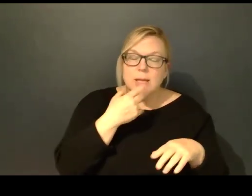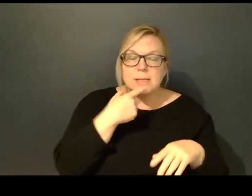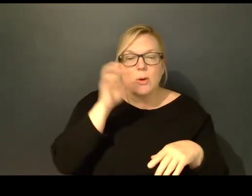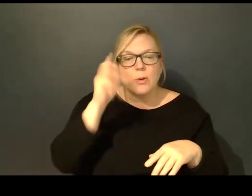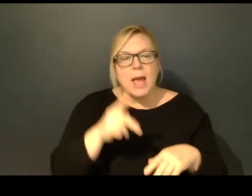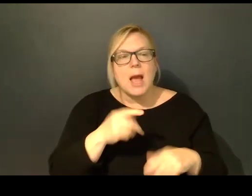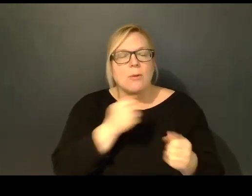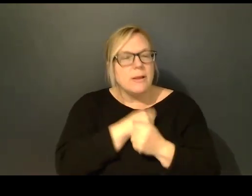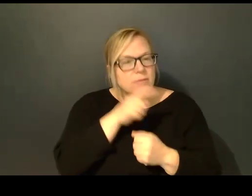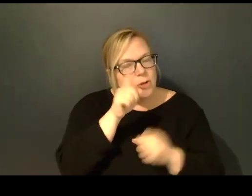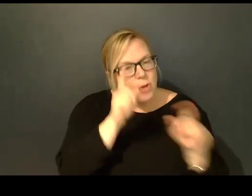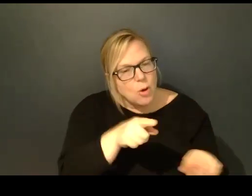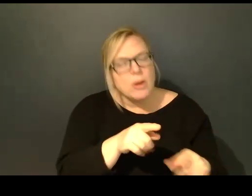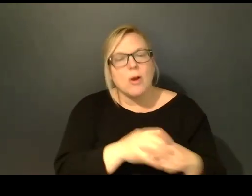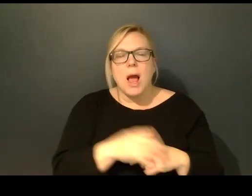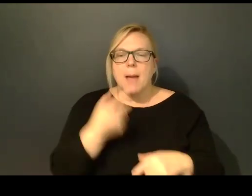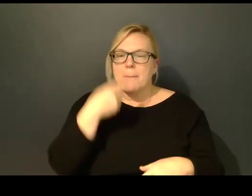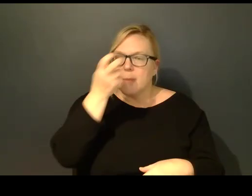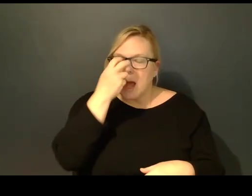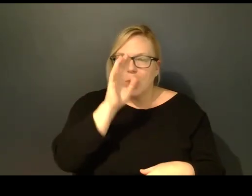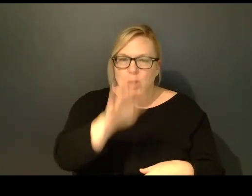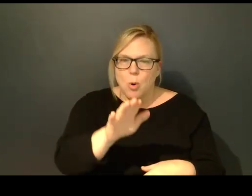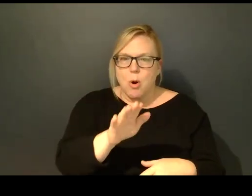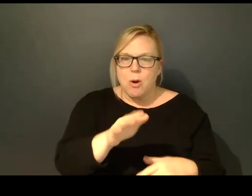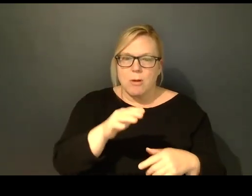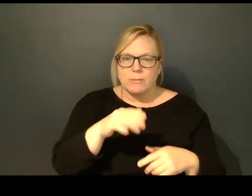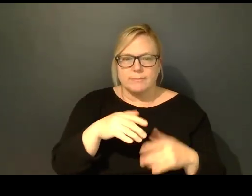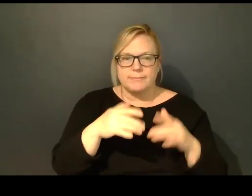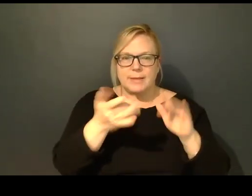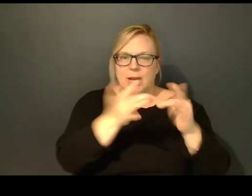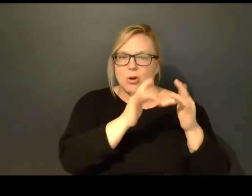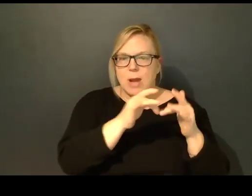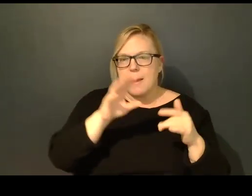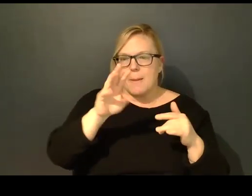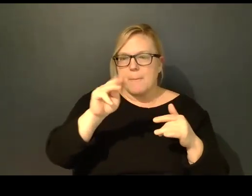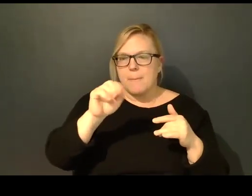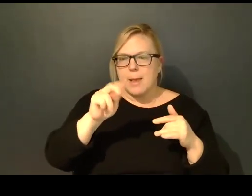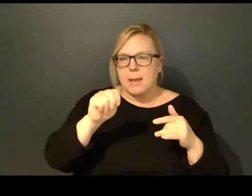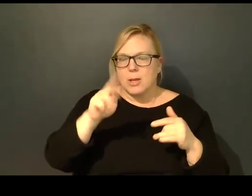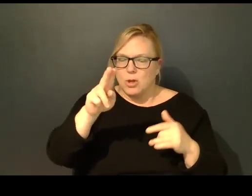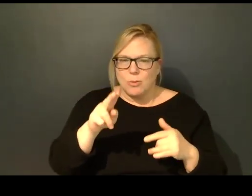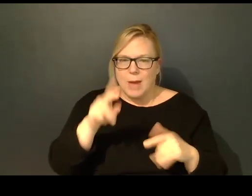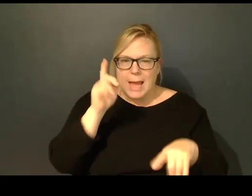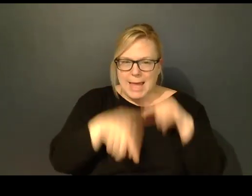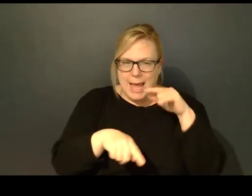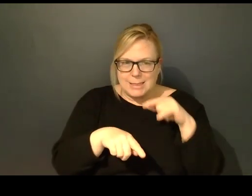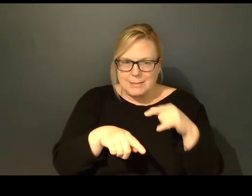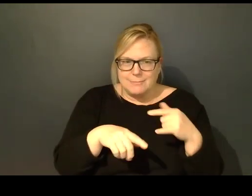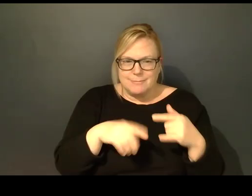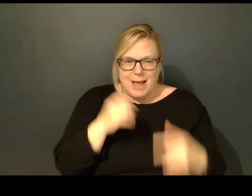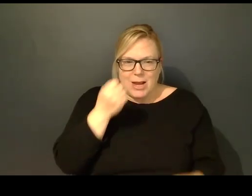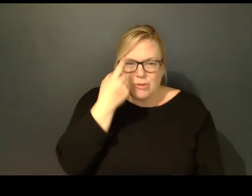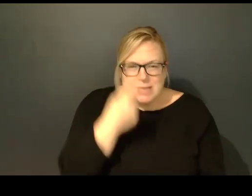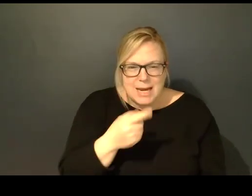I'm blind. Your menu online is not accessible. Could you please make certain that there's a